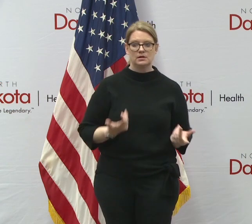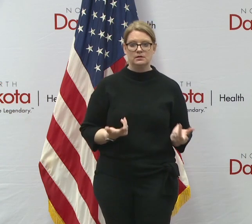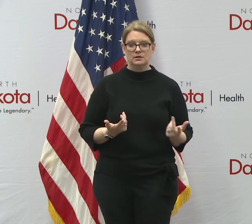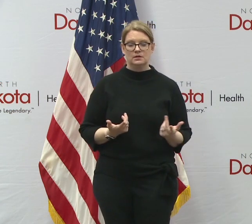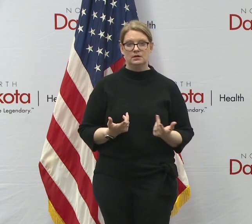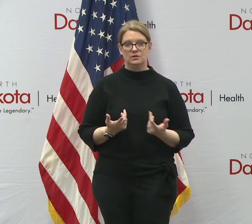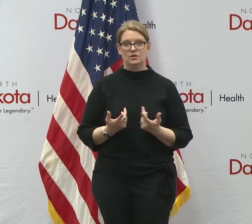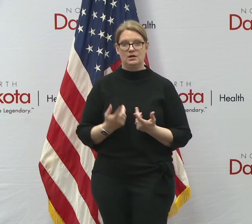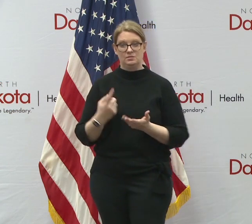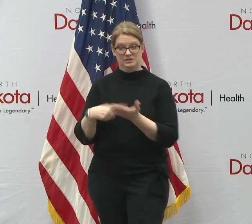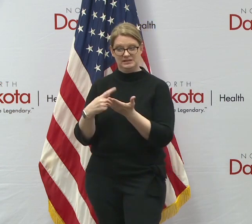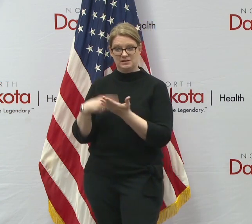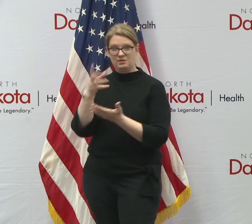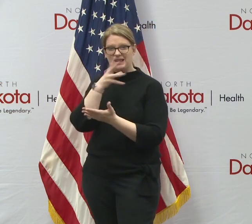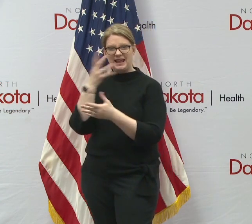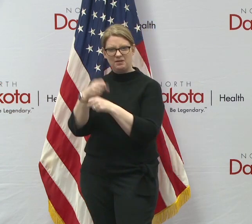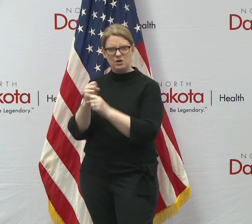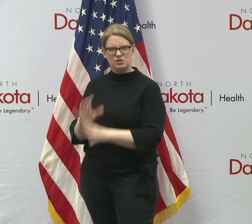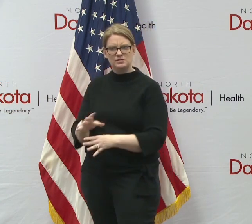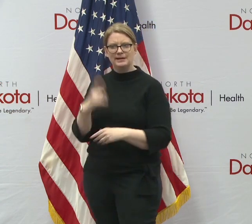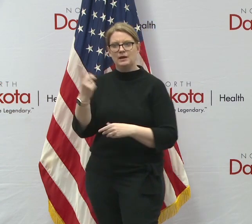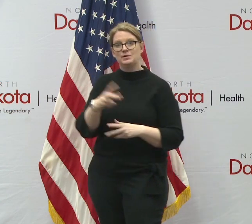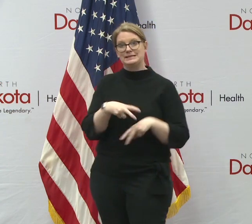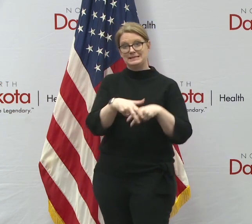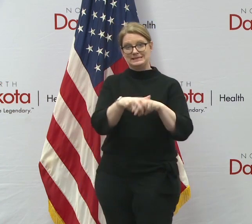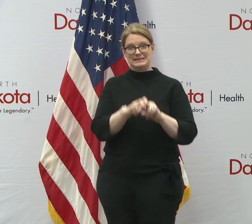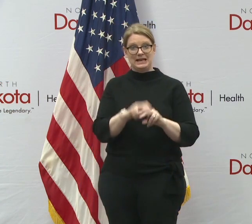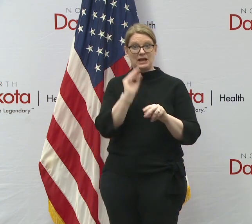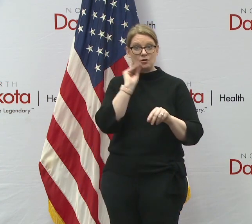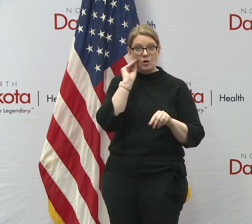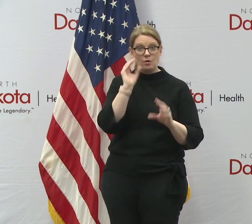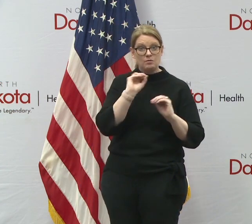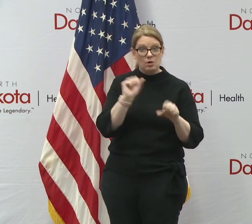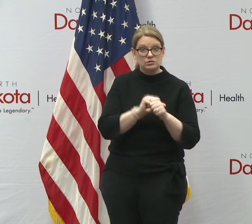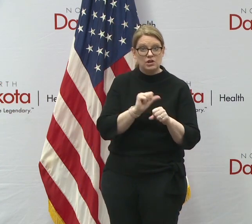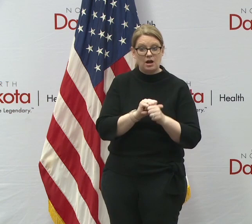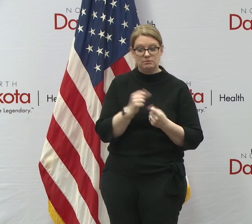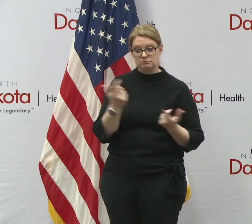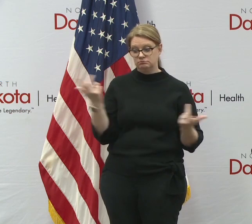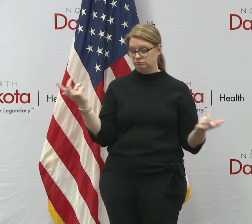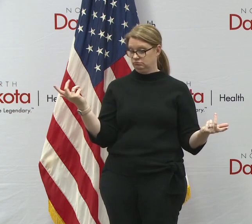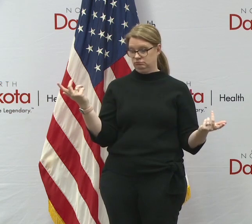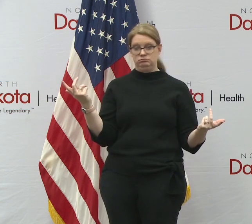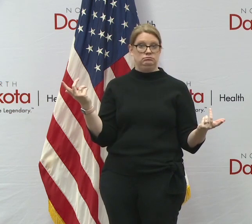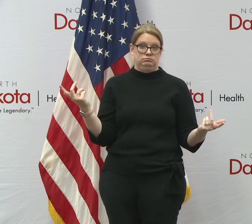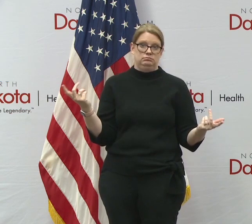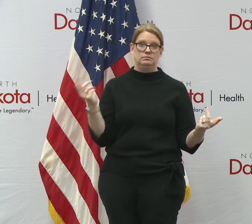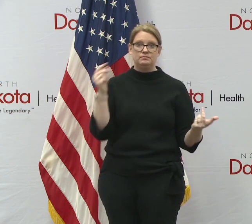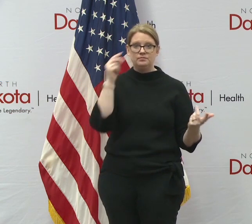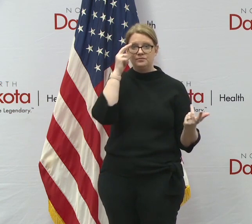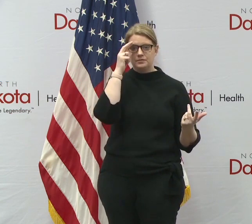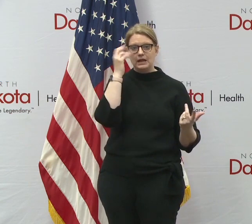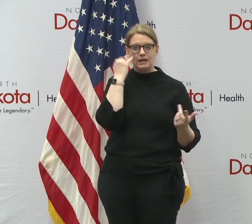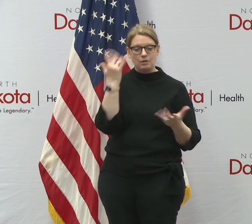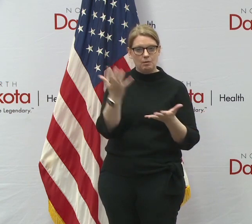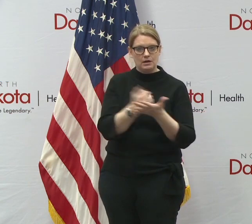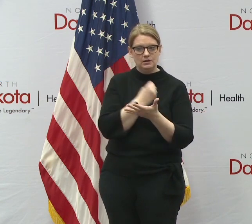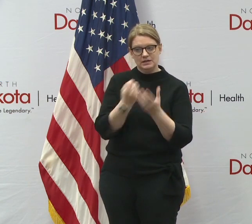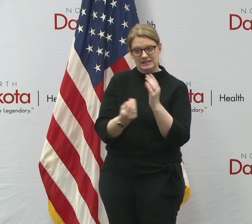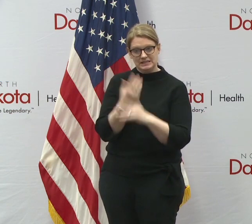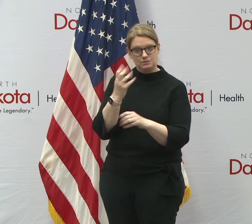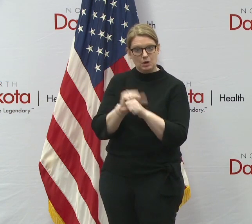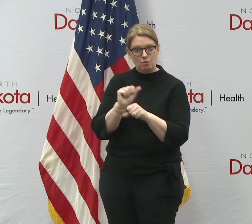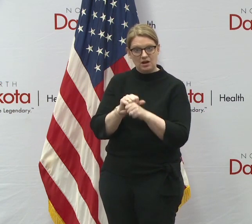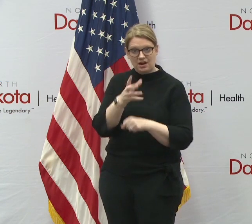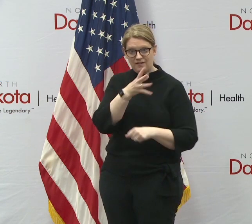producers yesterday, and I would say to anybody that's sitting at home that doesn't have a job right now, if you want to get a job doing spring work on a